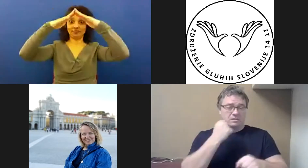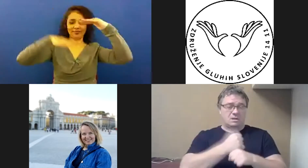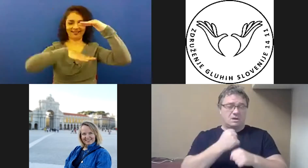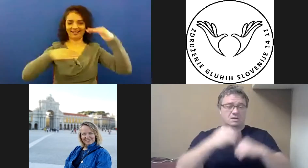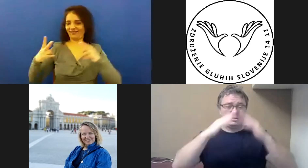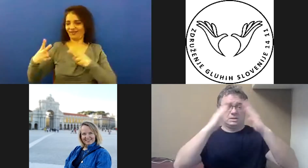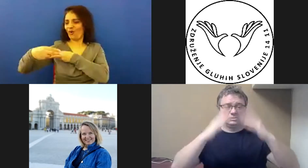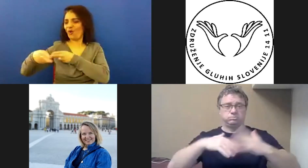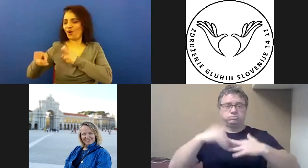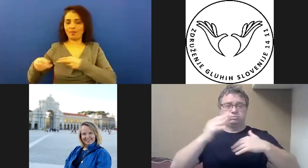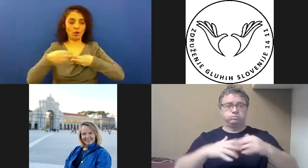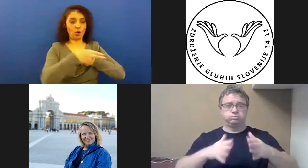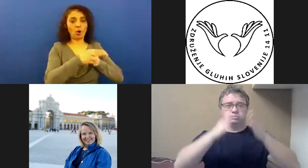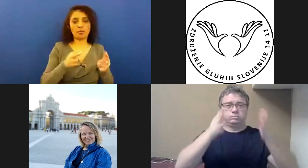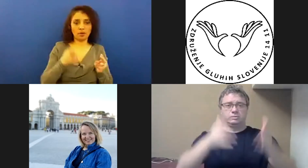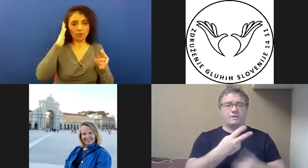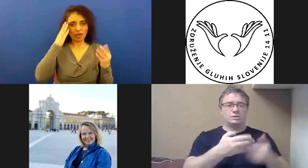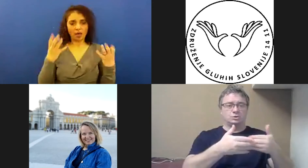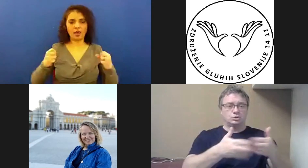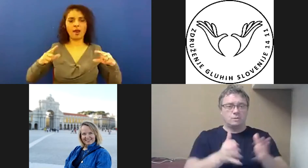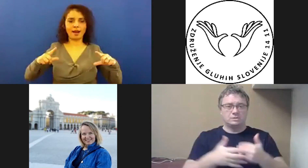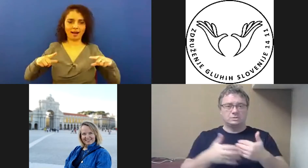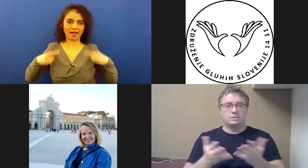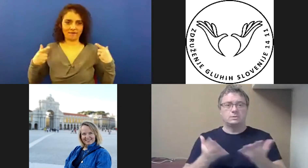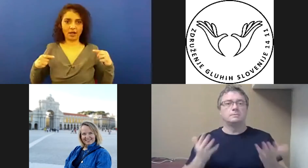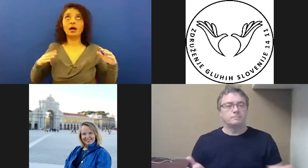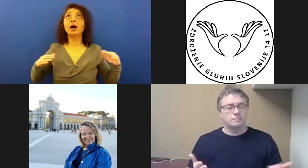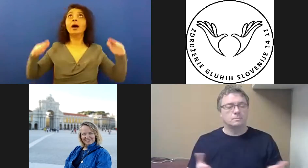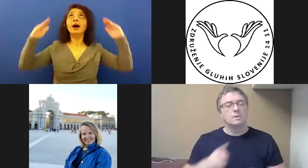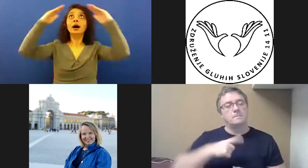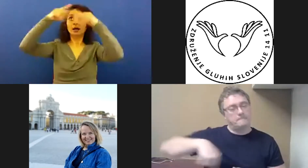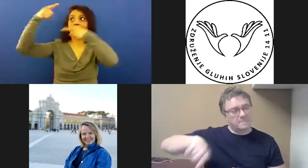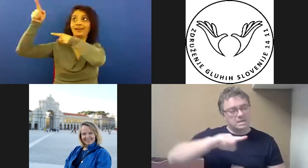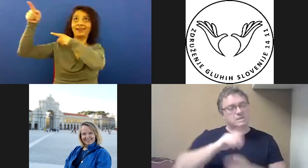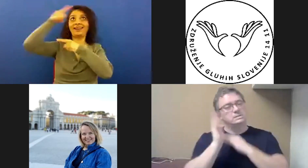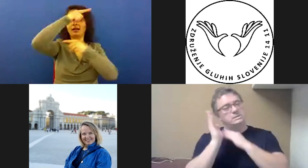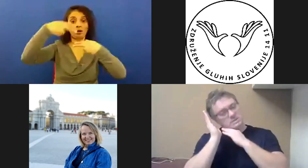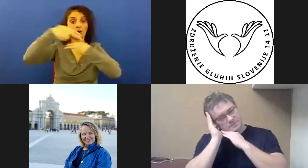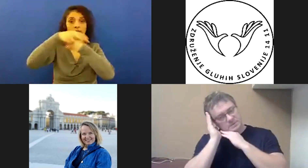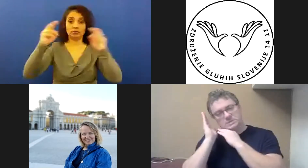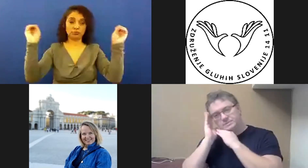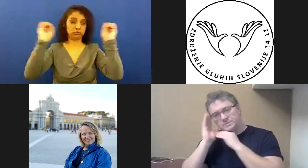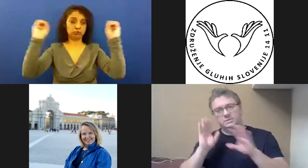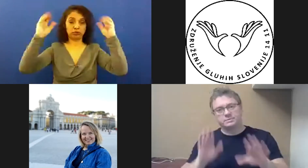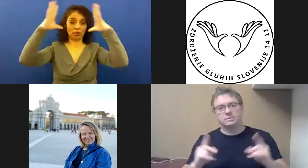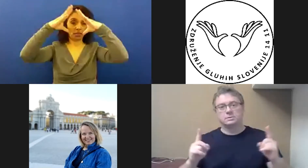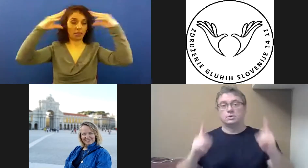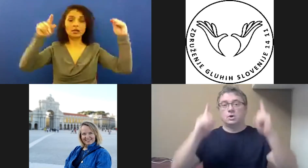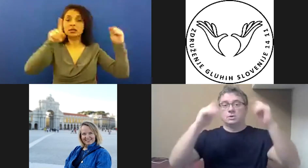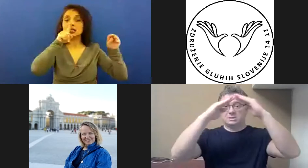who had built this house, again, two rooms, we lived together under the same roof.